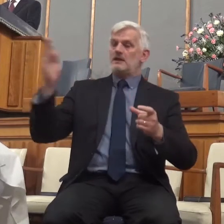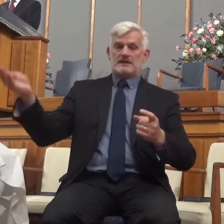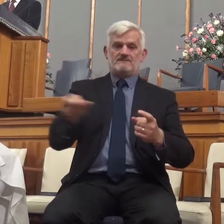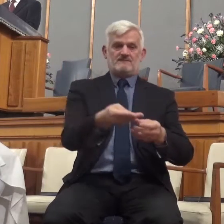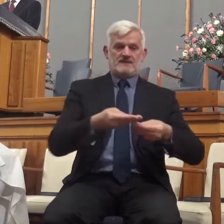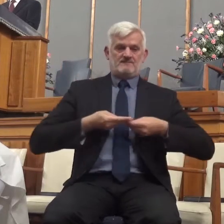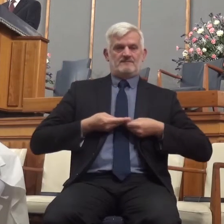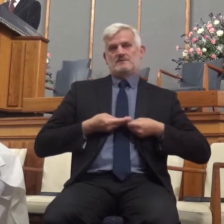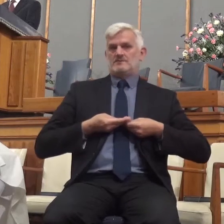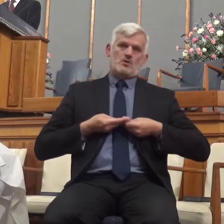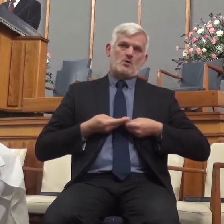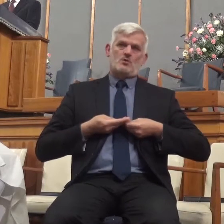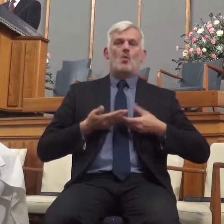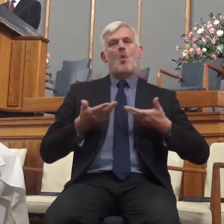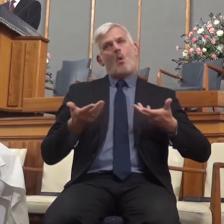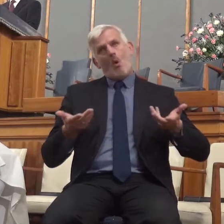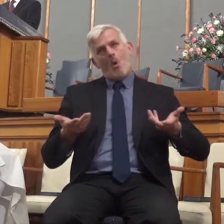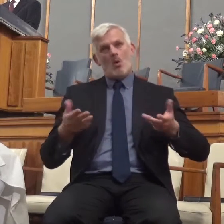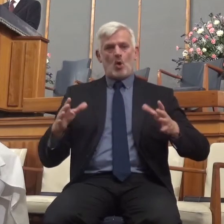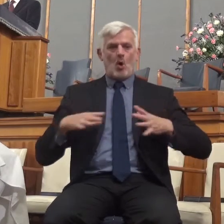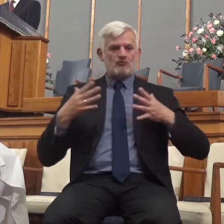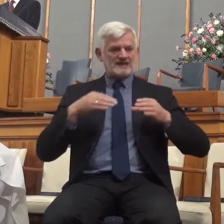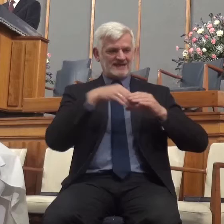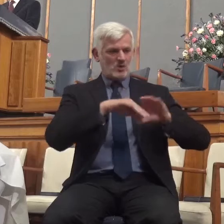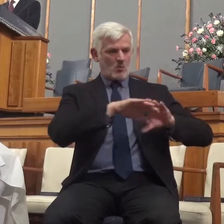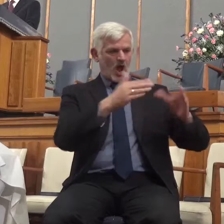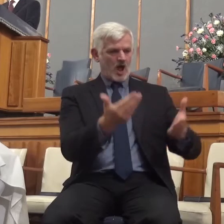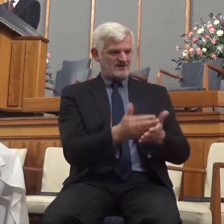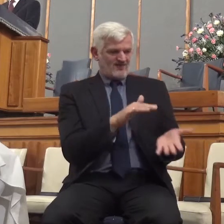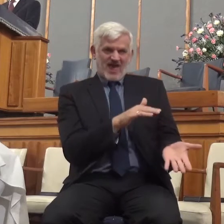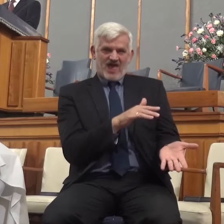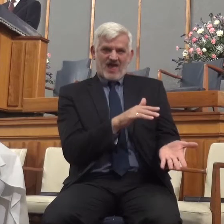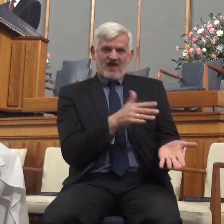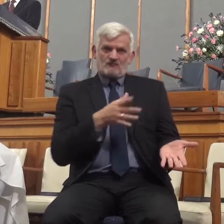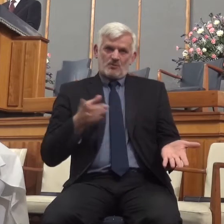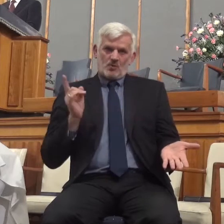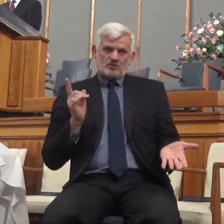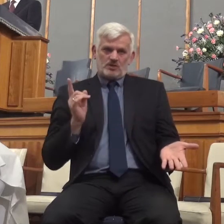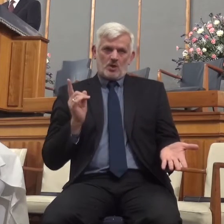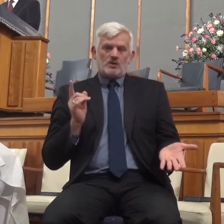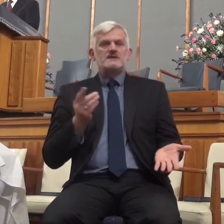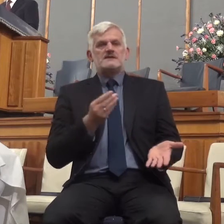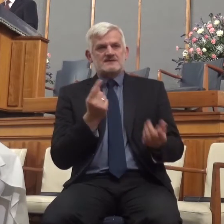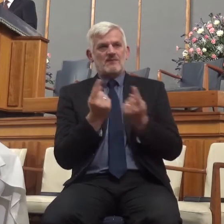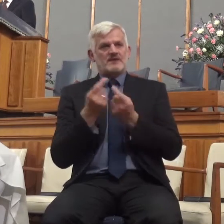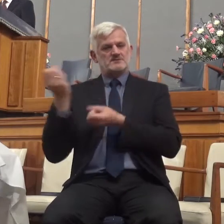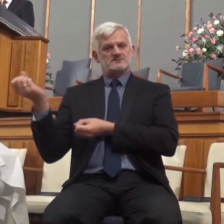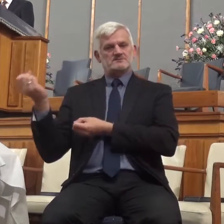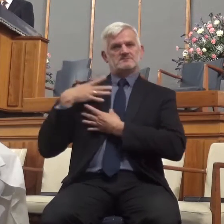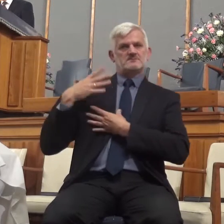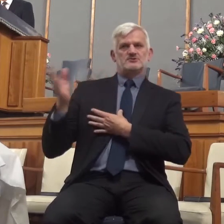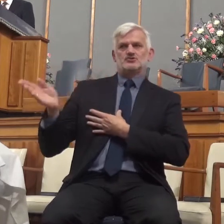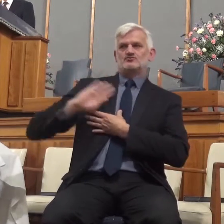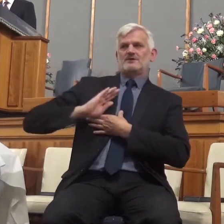not already provided in the created world, that come from Him. Well, we have many